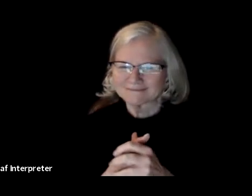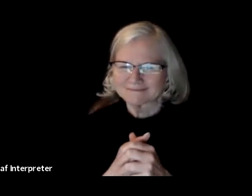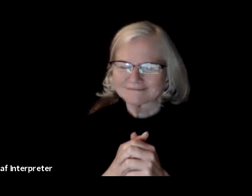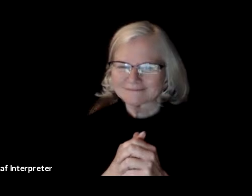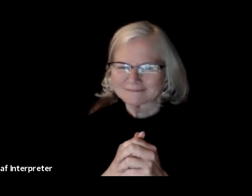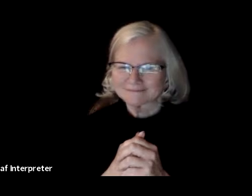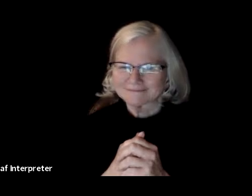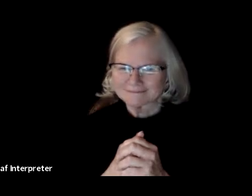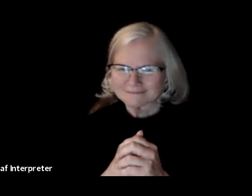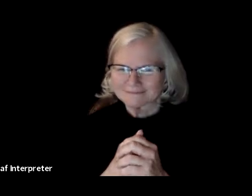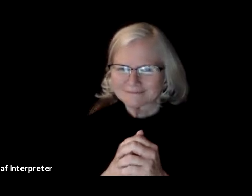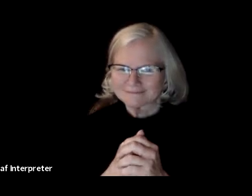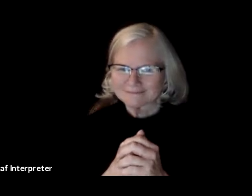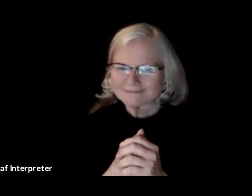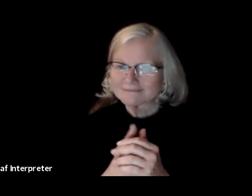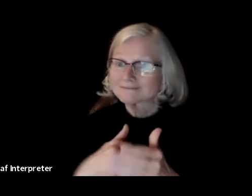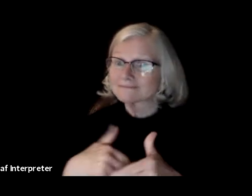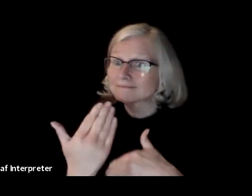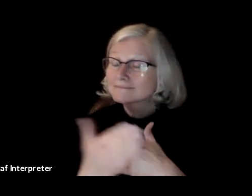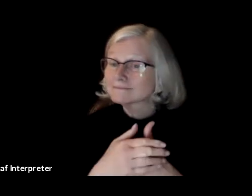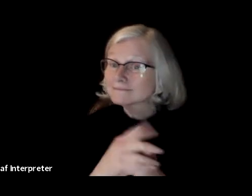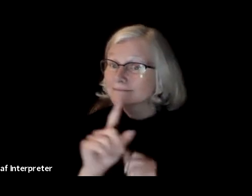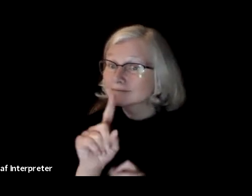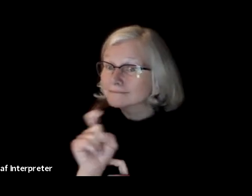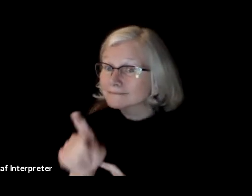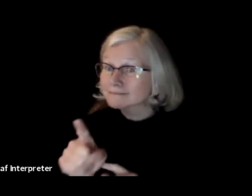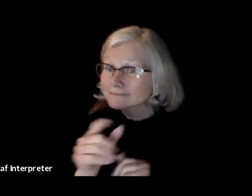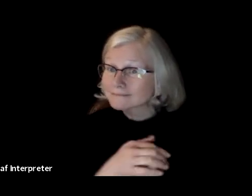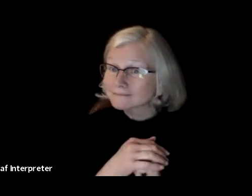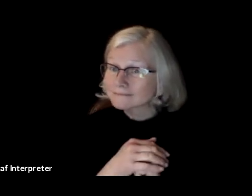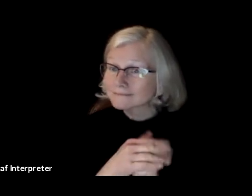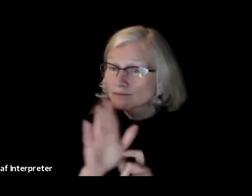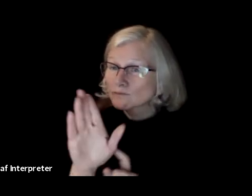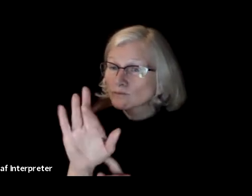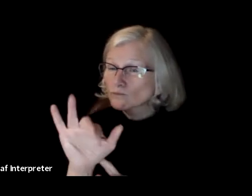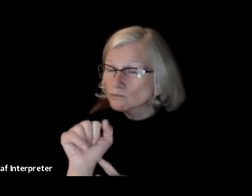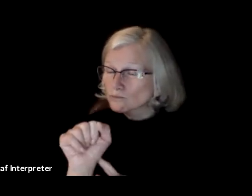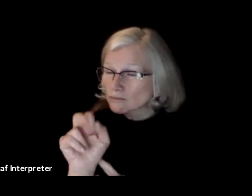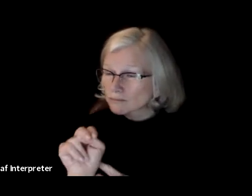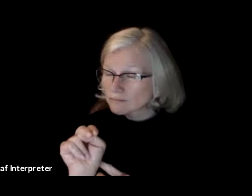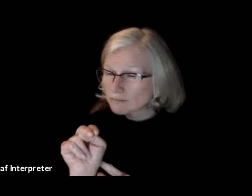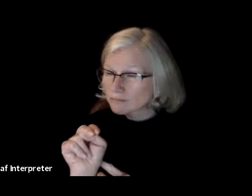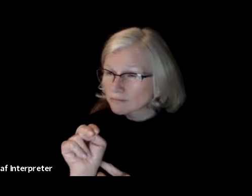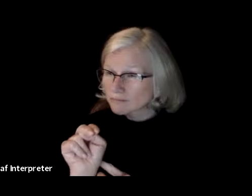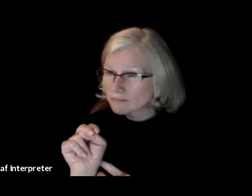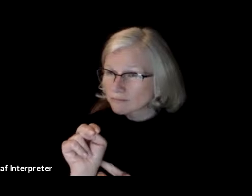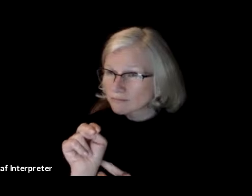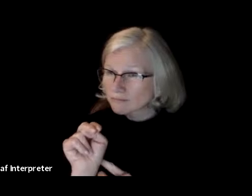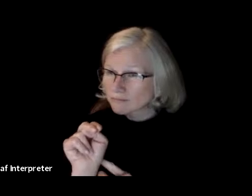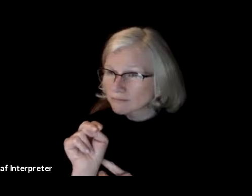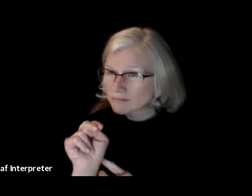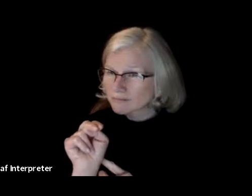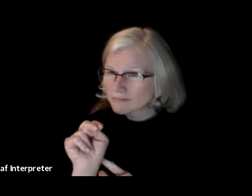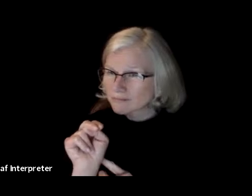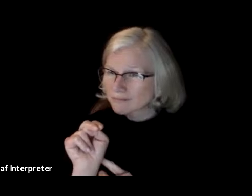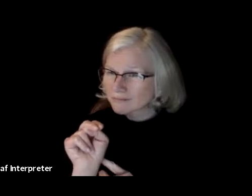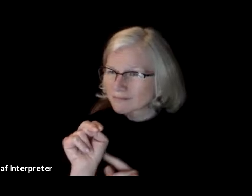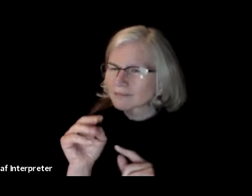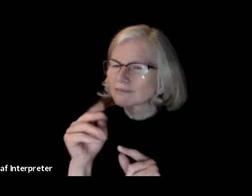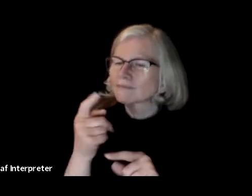Our next question comes from the line of Brian Arola from Mankato Free Press. Your line is